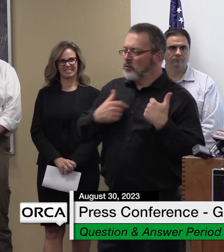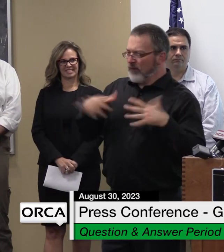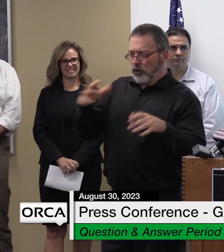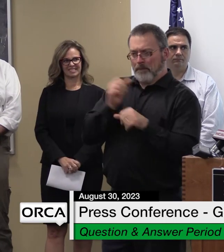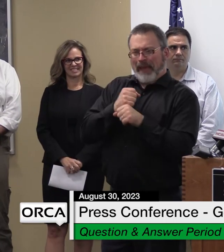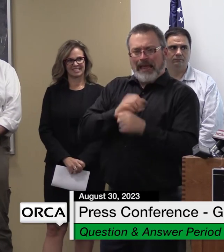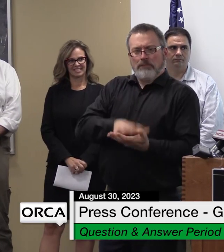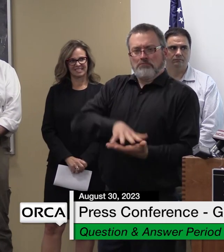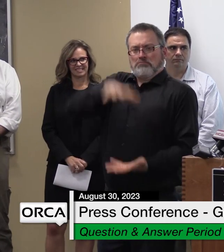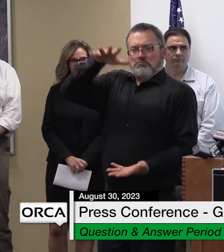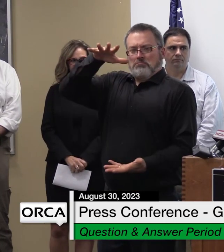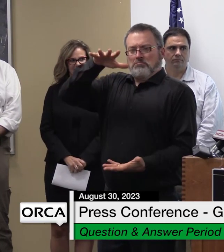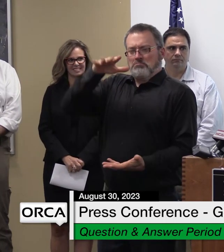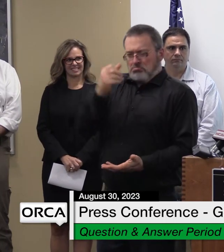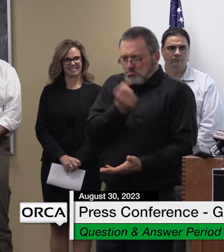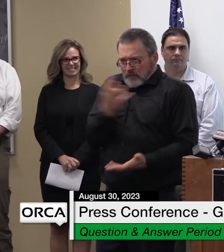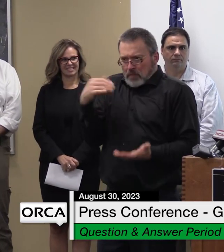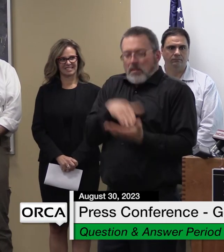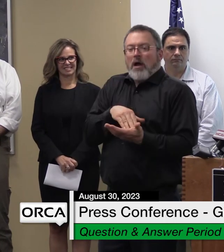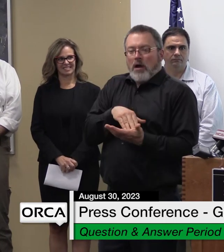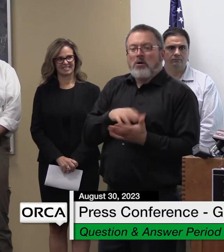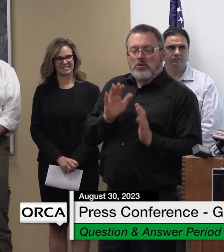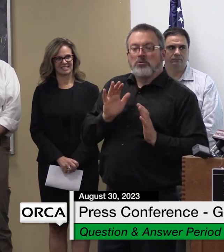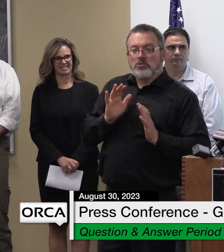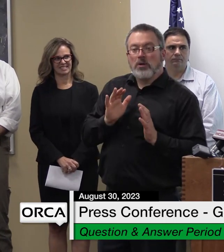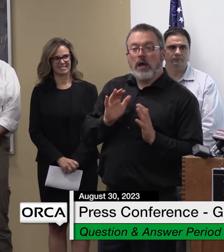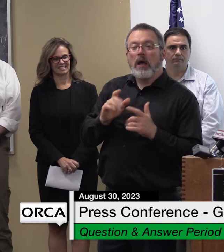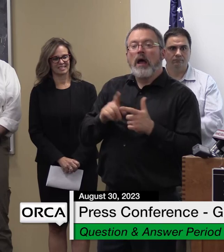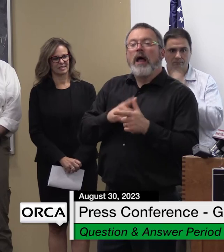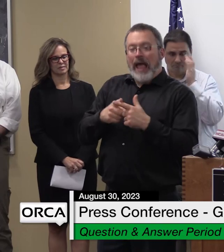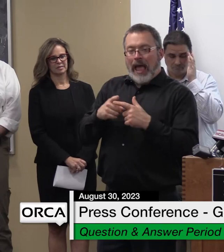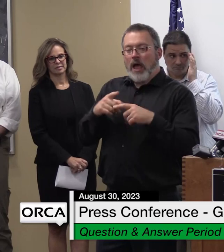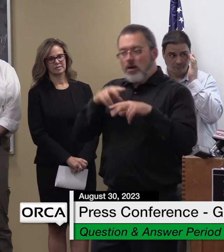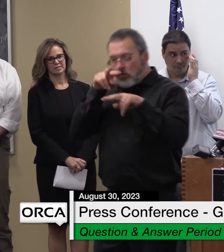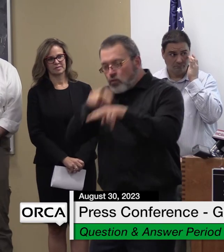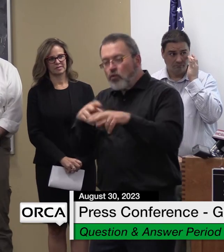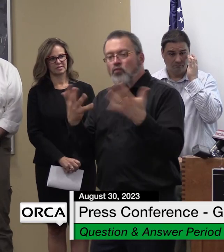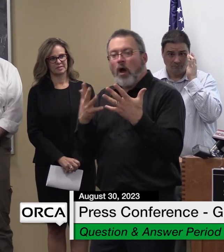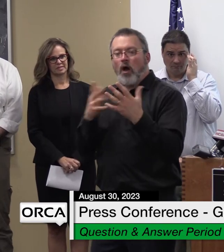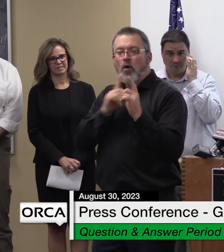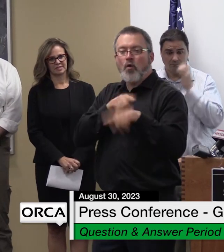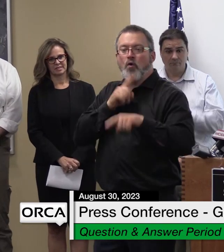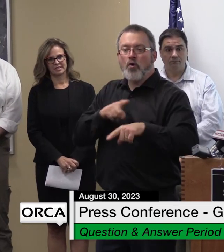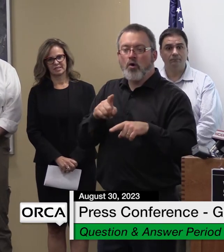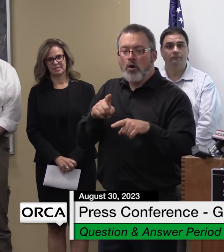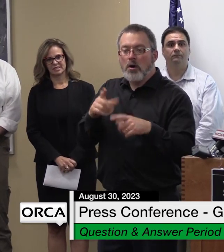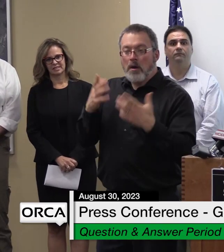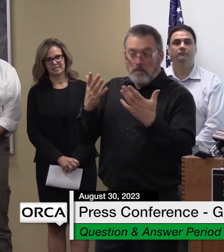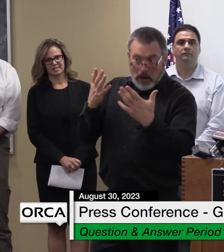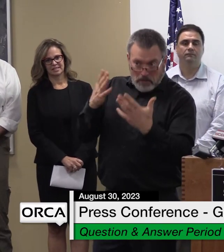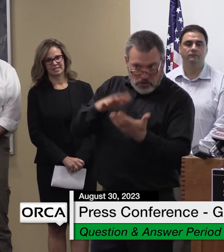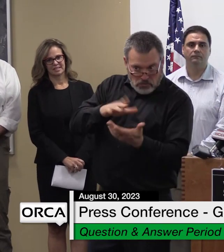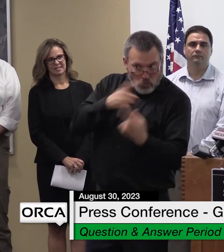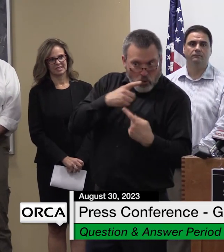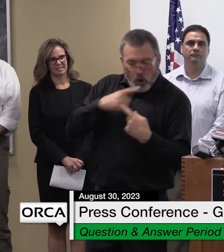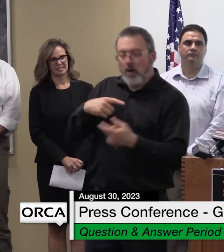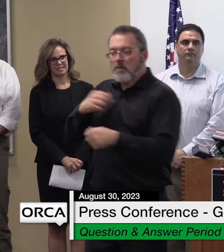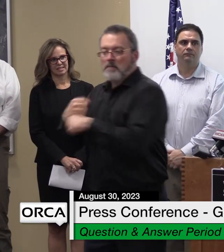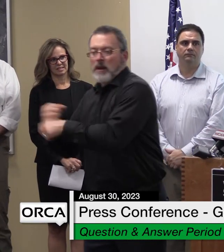thousand that is, but we will continue to monitor that and reorder as necessary. And how much do they cost to